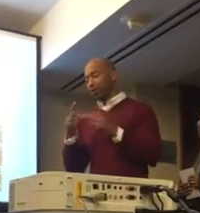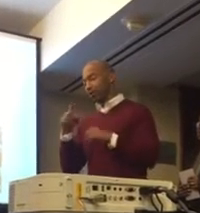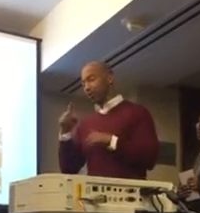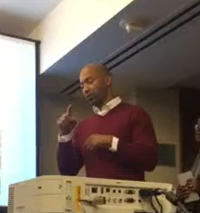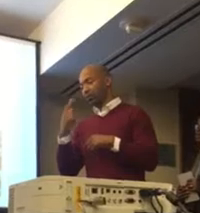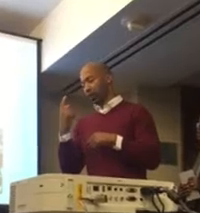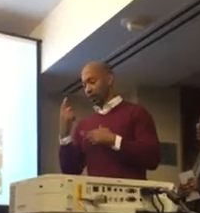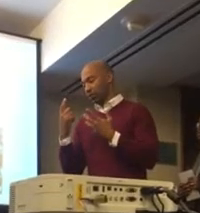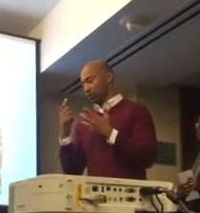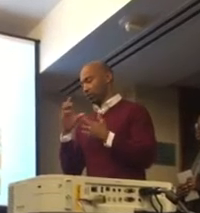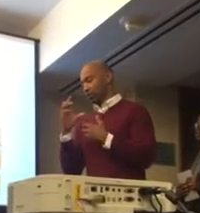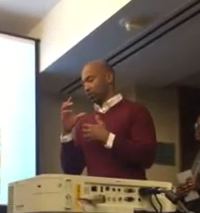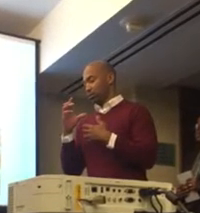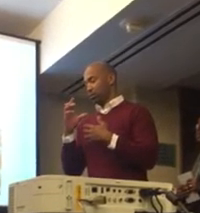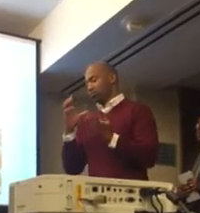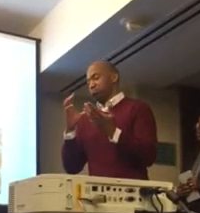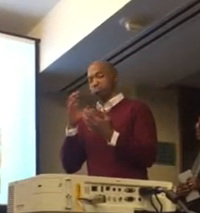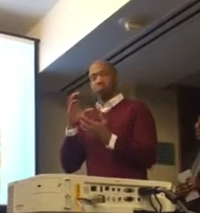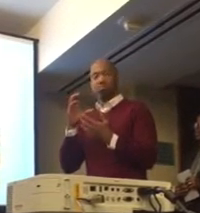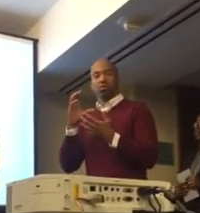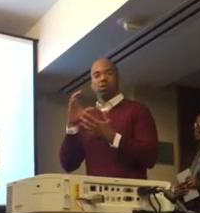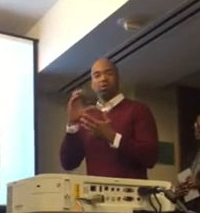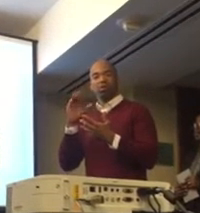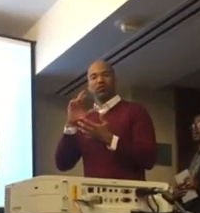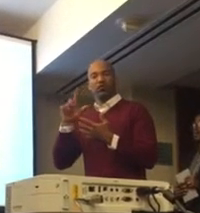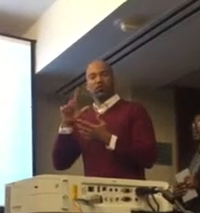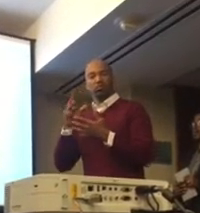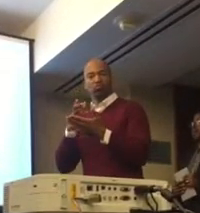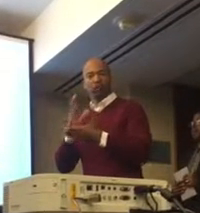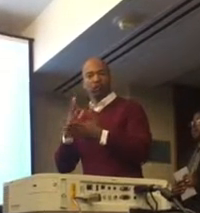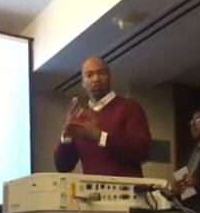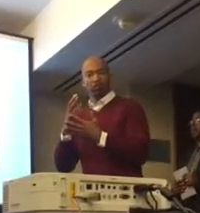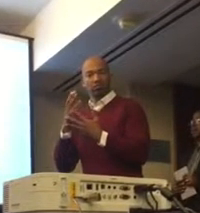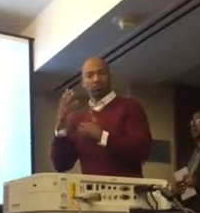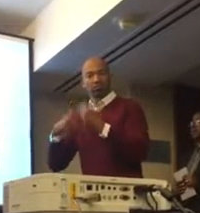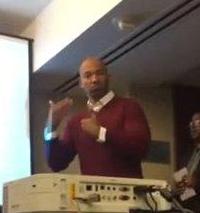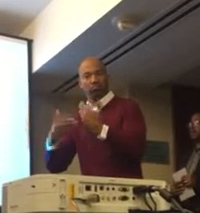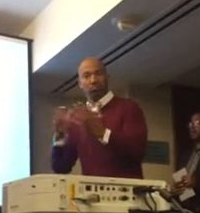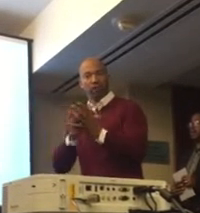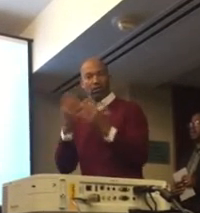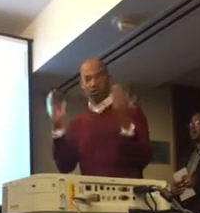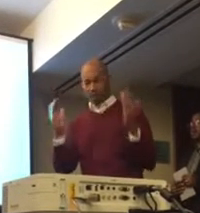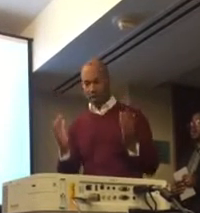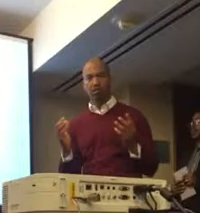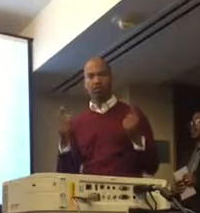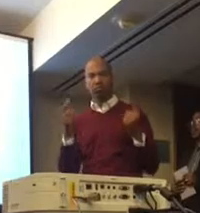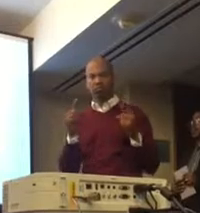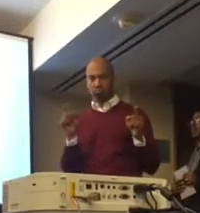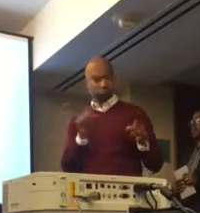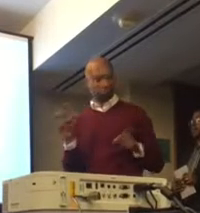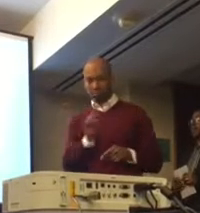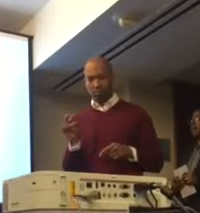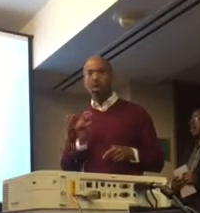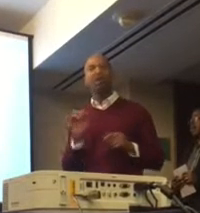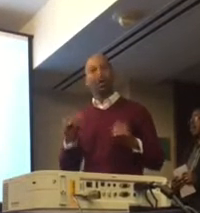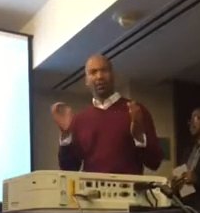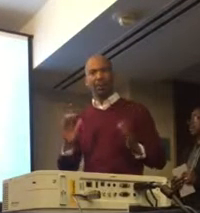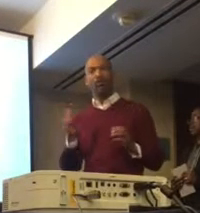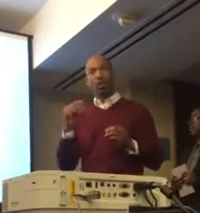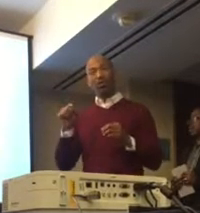by mid-30s professionals with a few degrees under their belt. These were students for the most part. So you have to understand, these are the